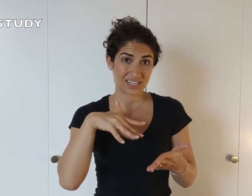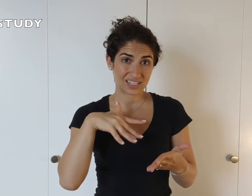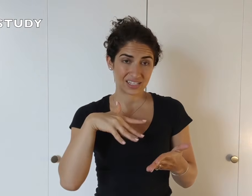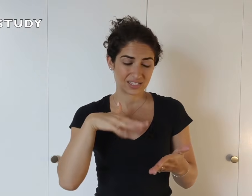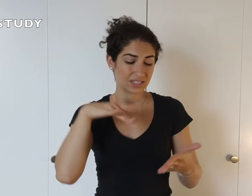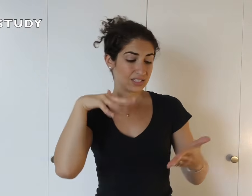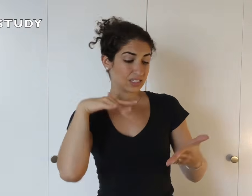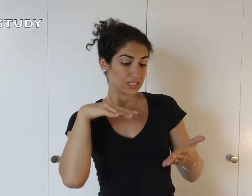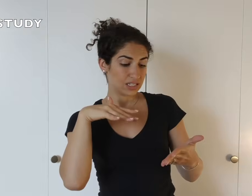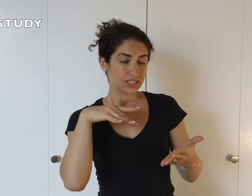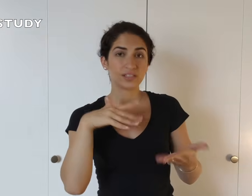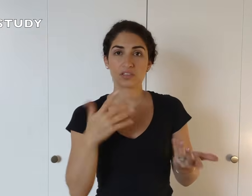Study.